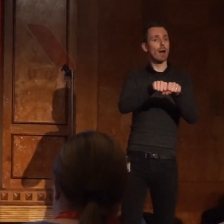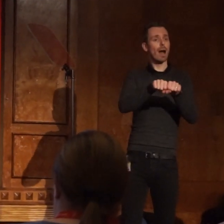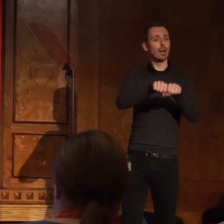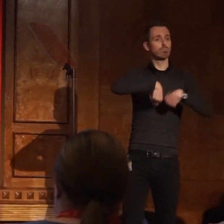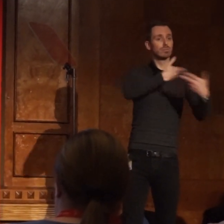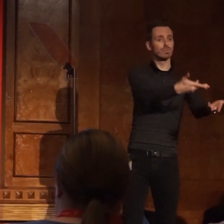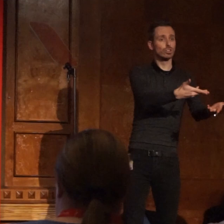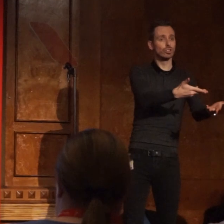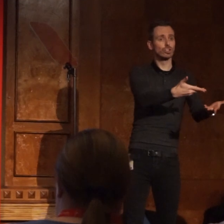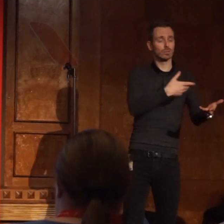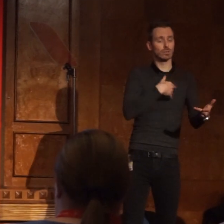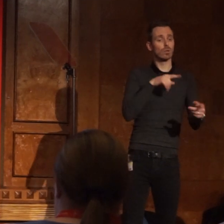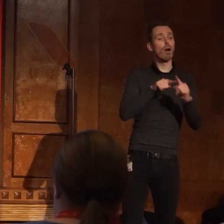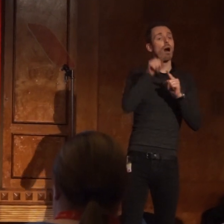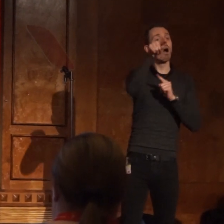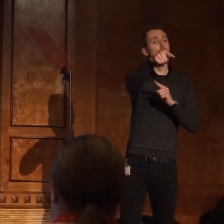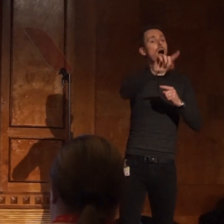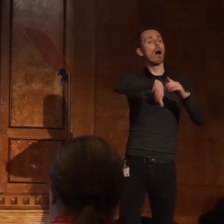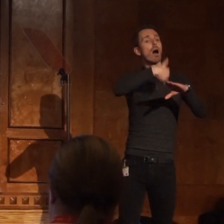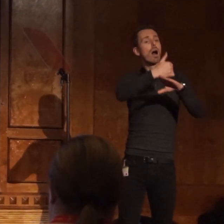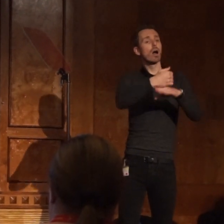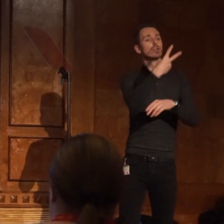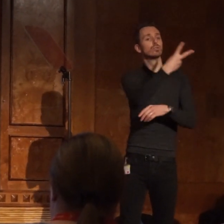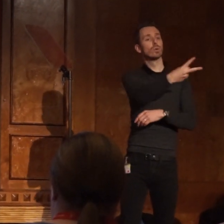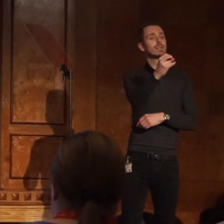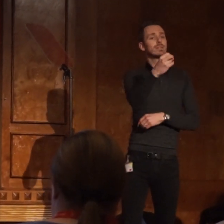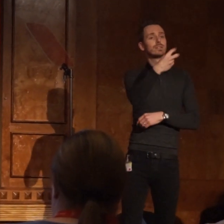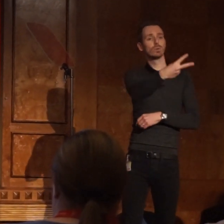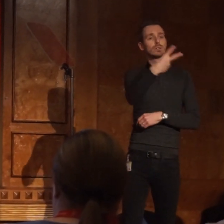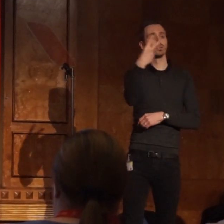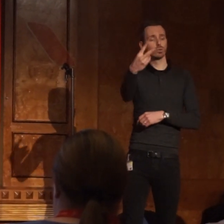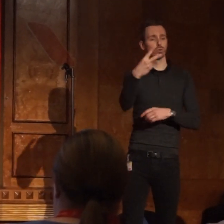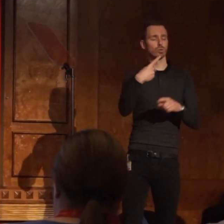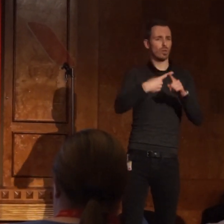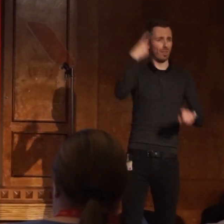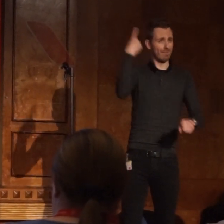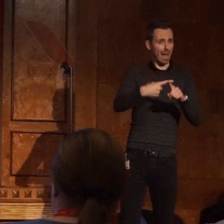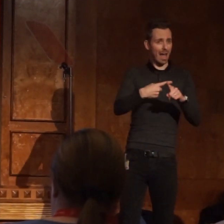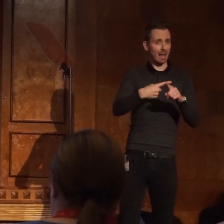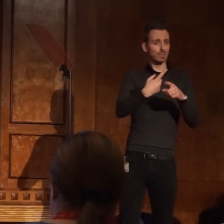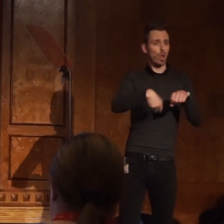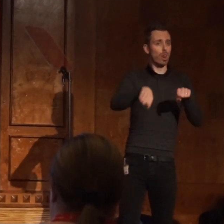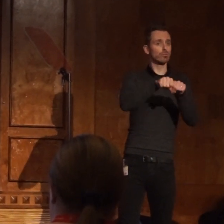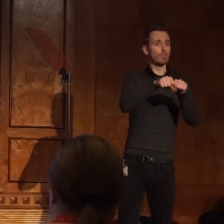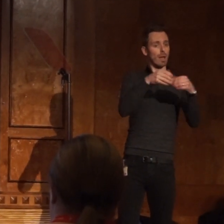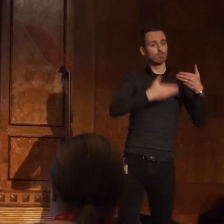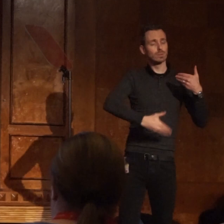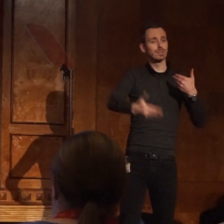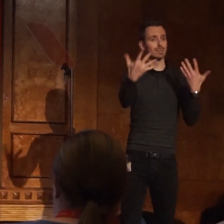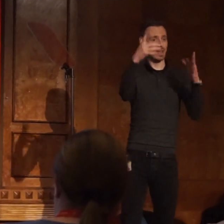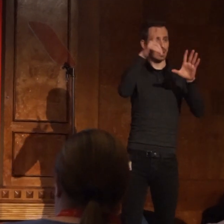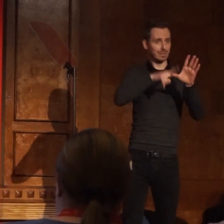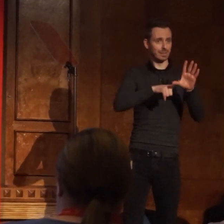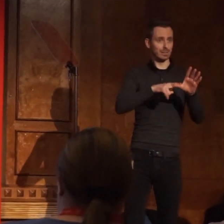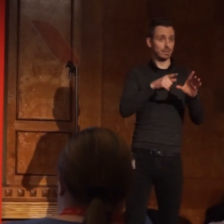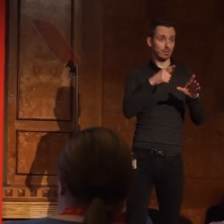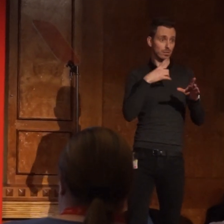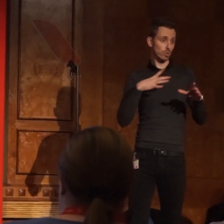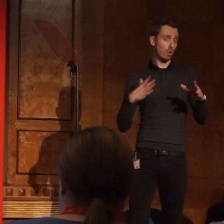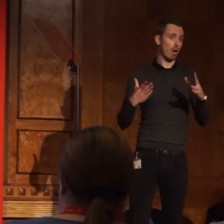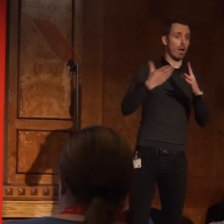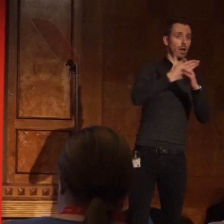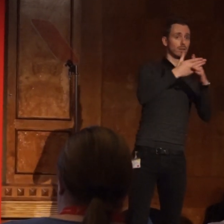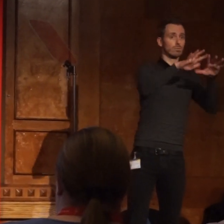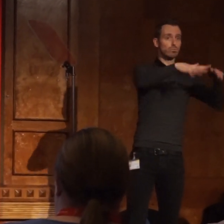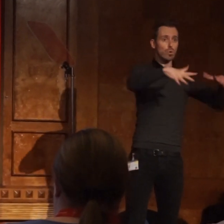2022, and we'll look at how to roll the ultra-fast broadband within the next decade. This is needed to